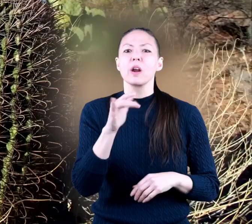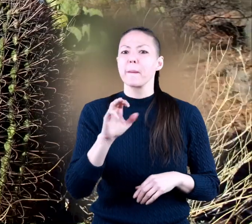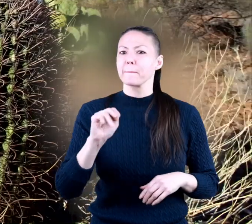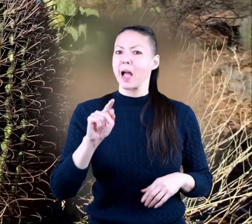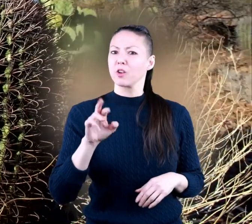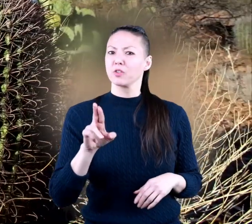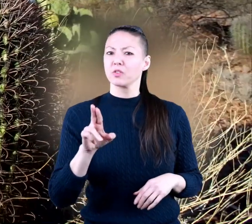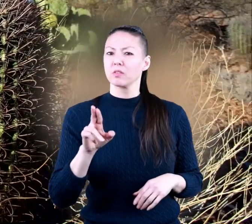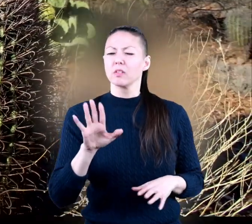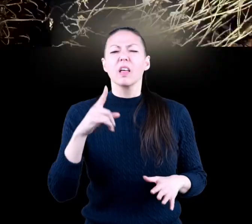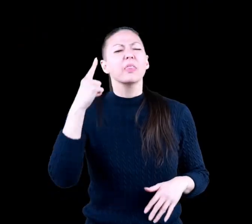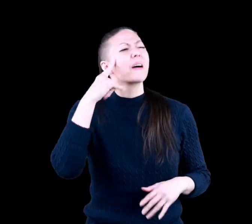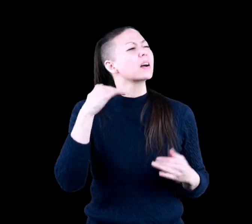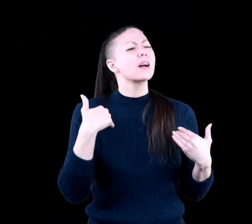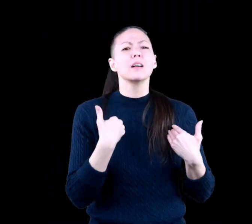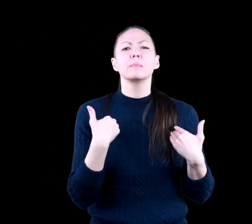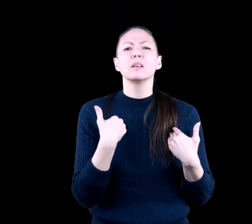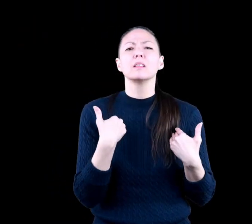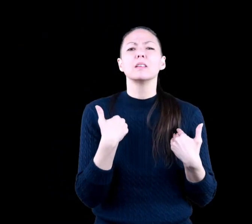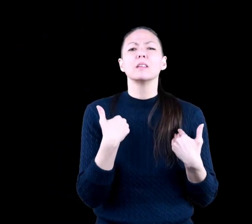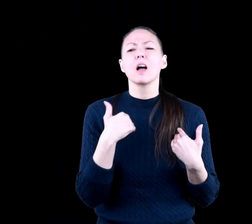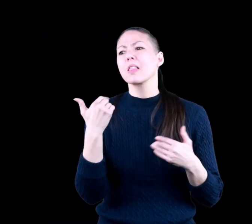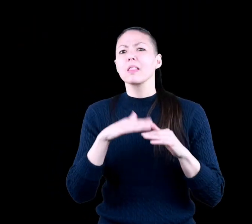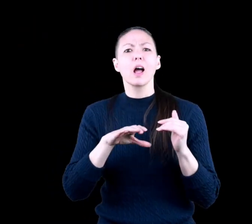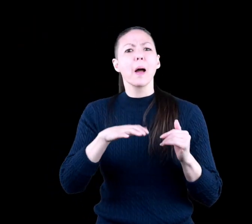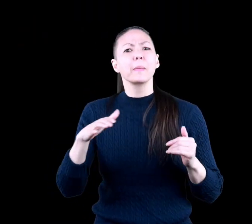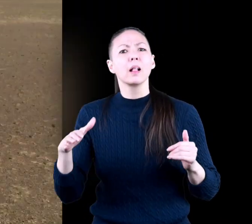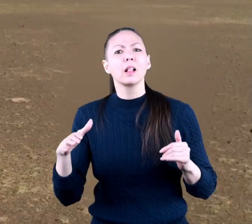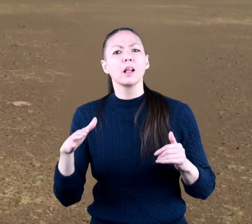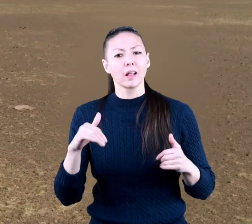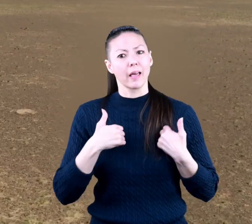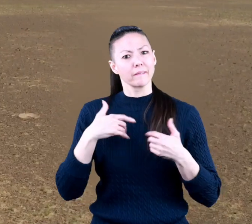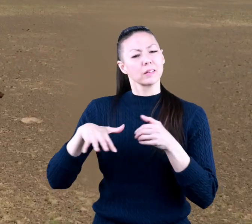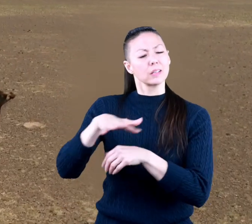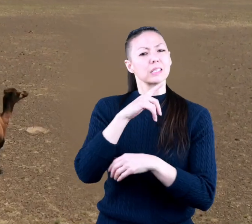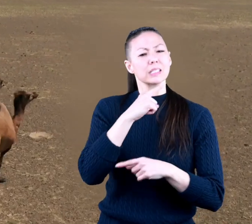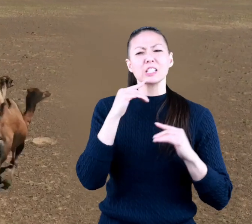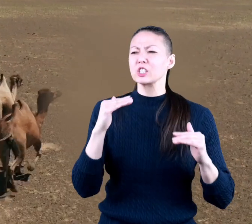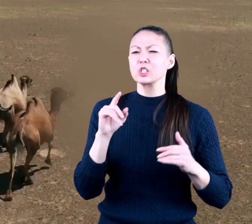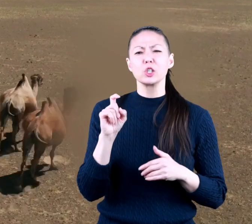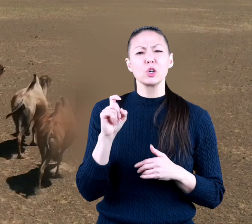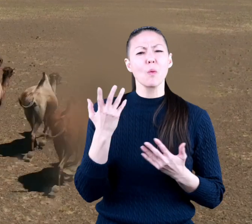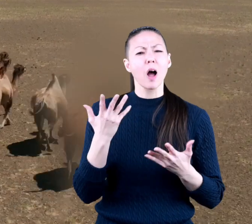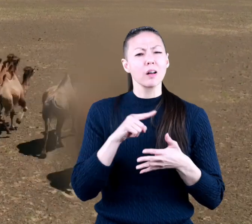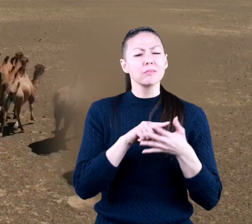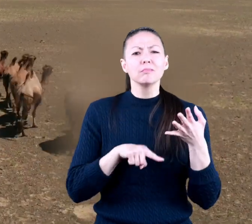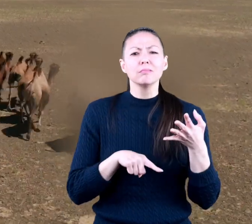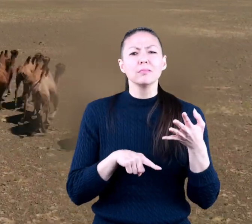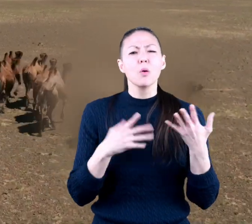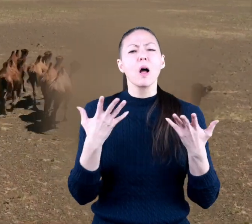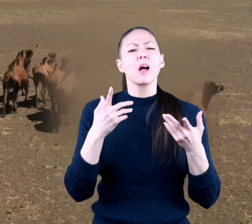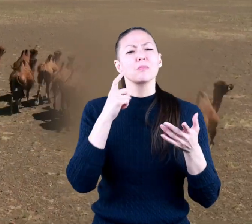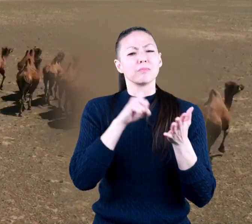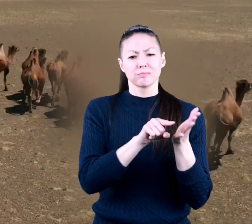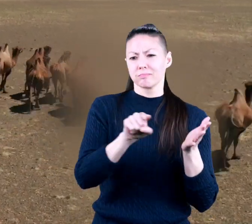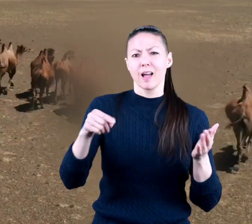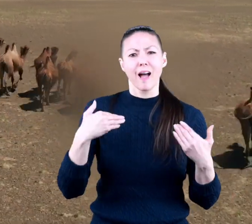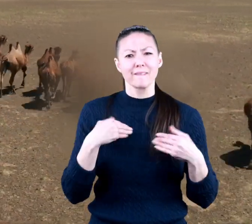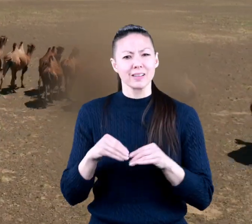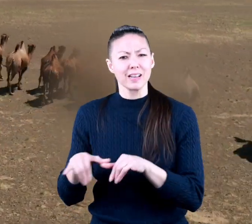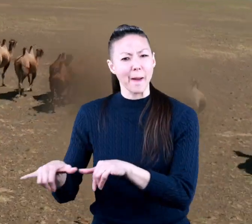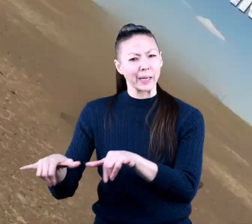no organic matter. Can you think of animals other than camels that are known to live in the desert? What do they all have in